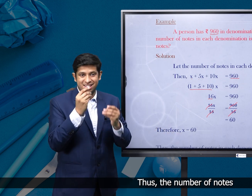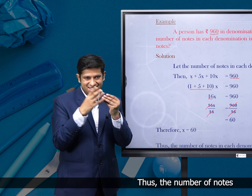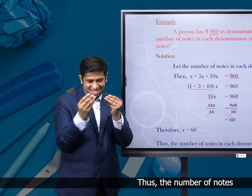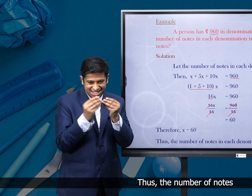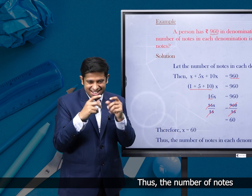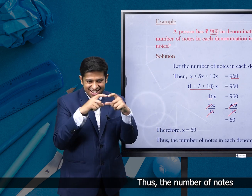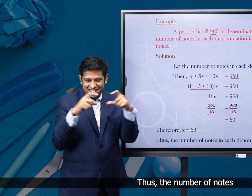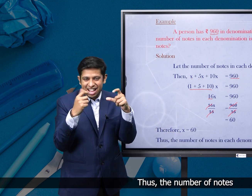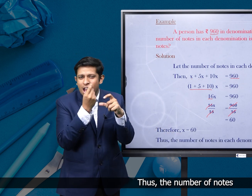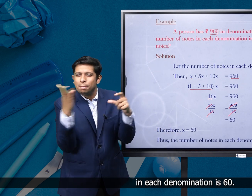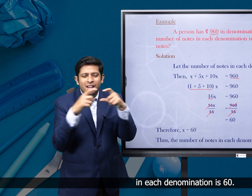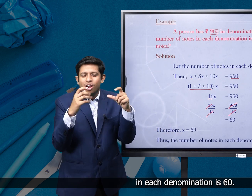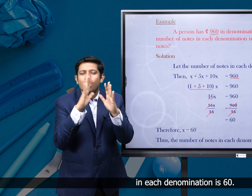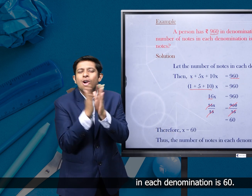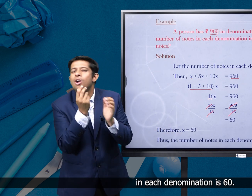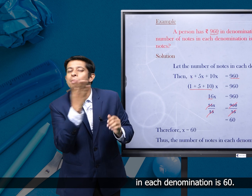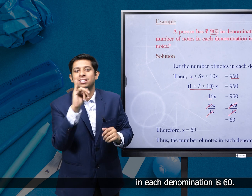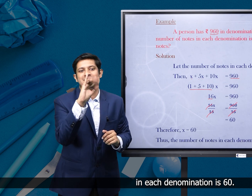Thus, the number of notes in each denomination is 60.